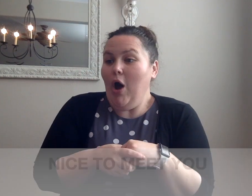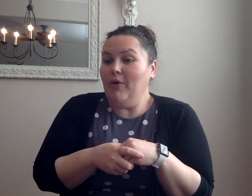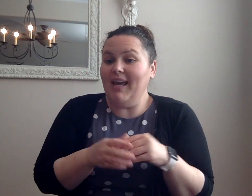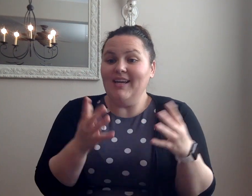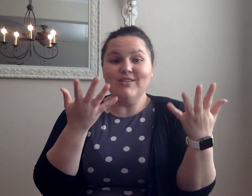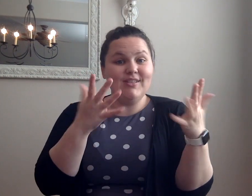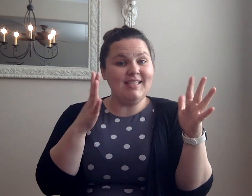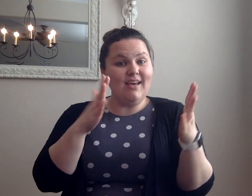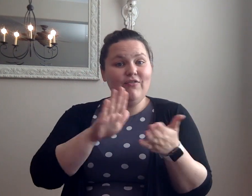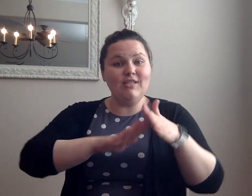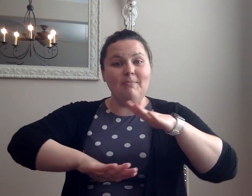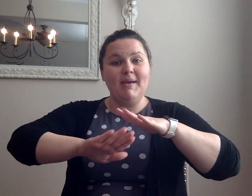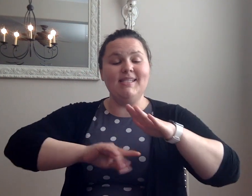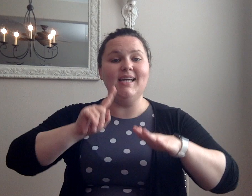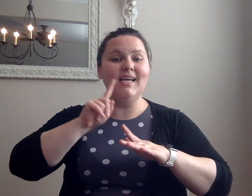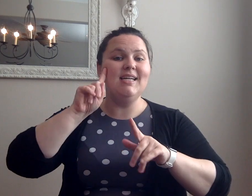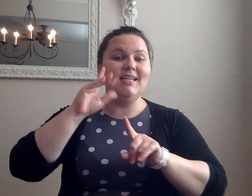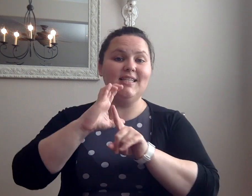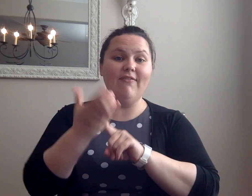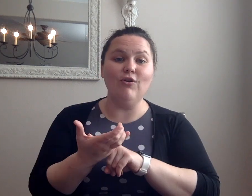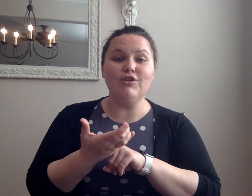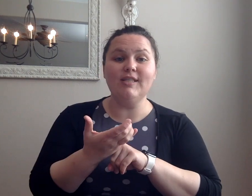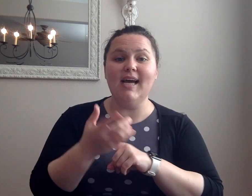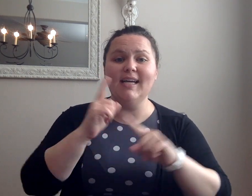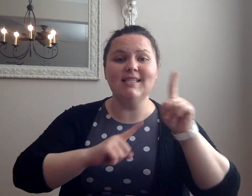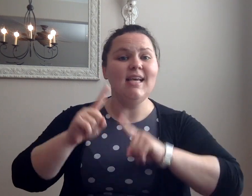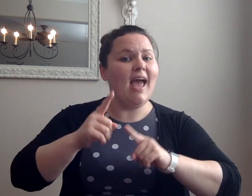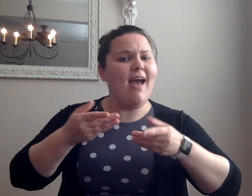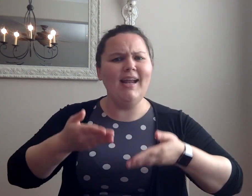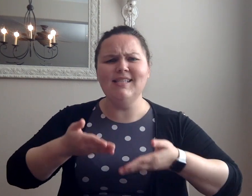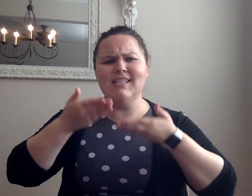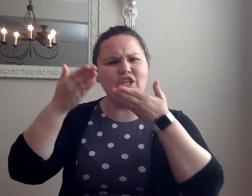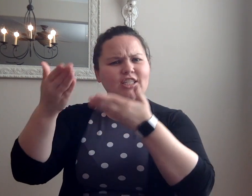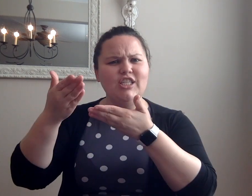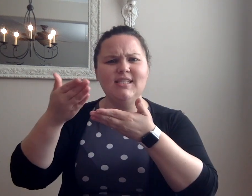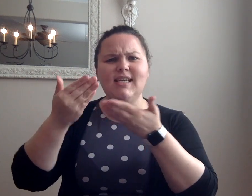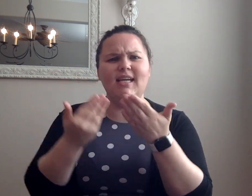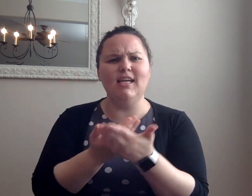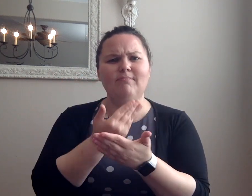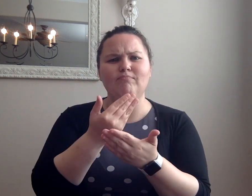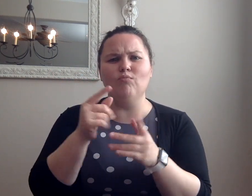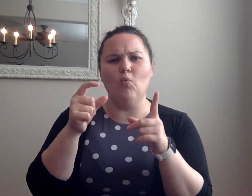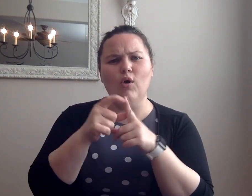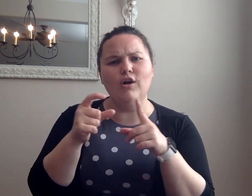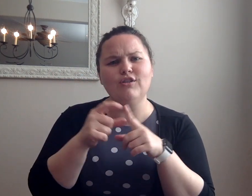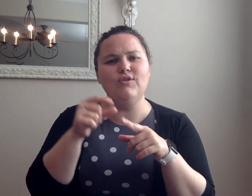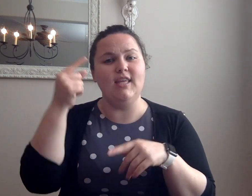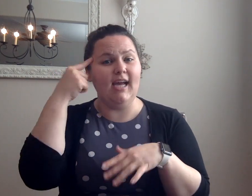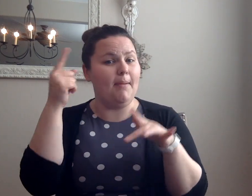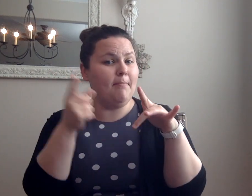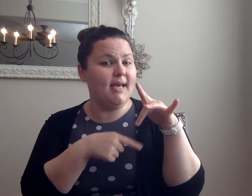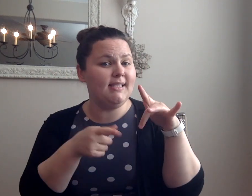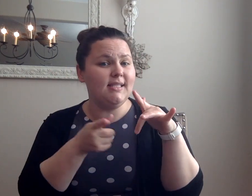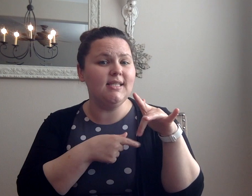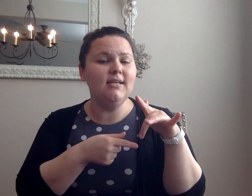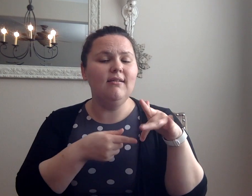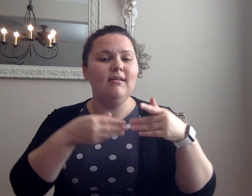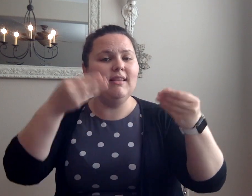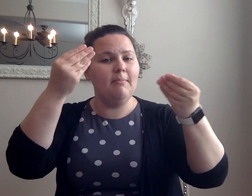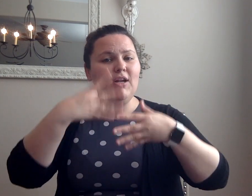Okay, so that's it for some basic deaf culture signs. Any suggestions, any words you think I missed, let me know in